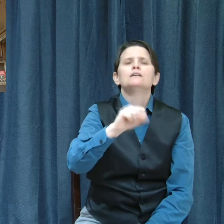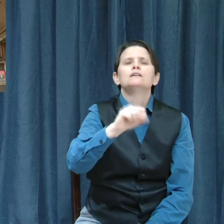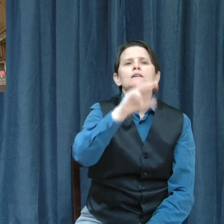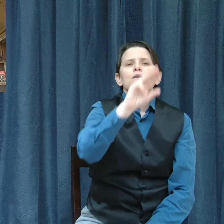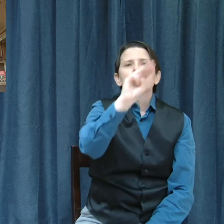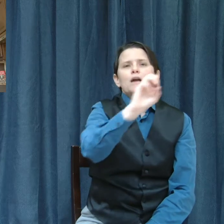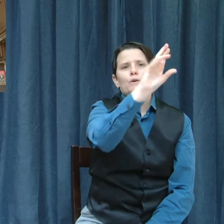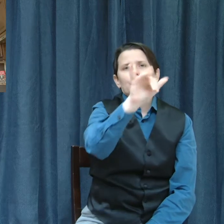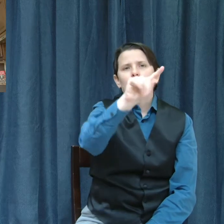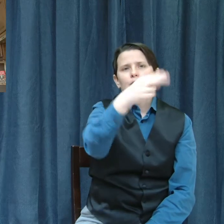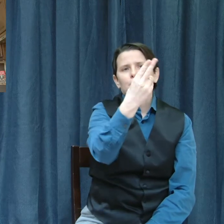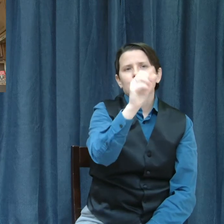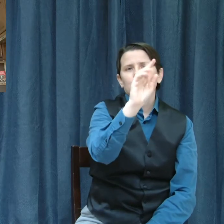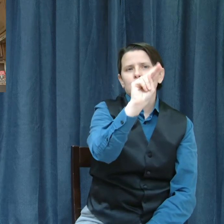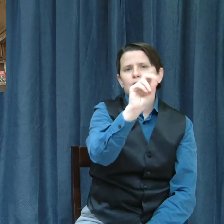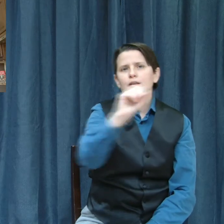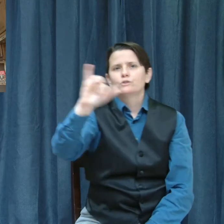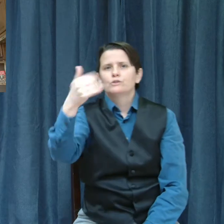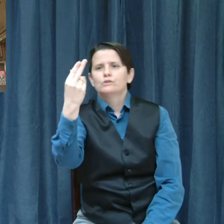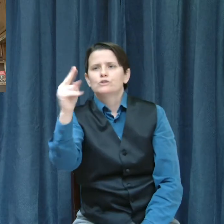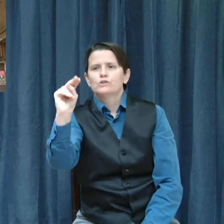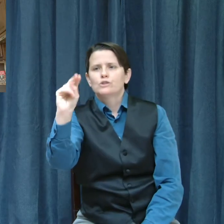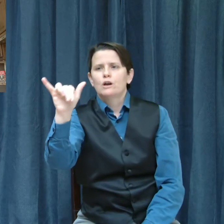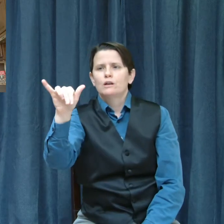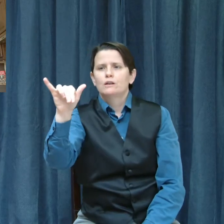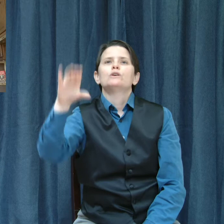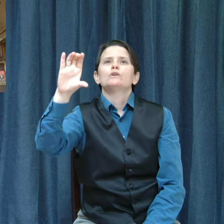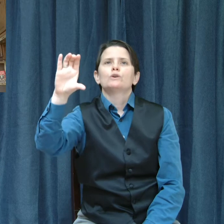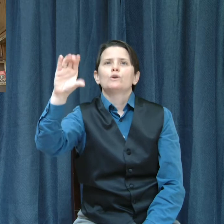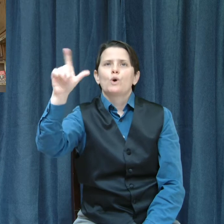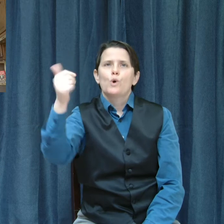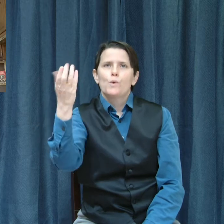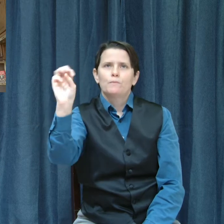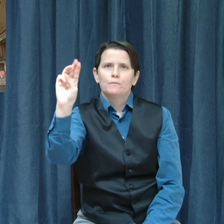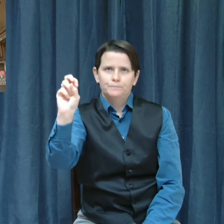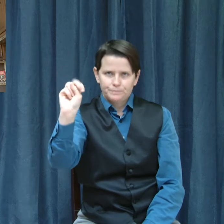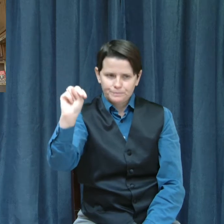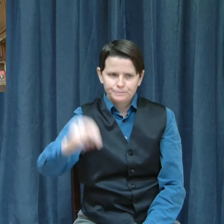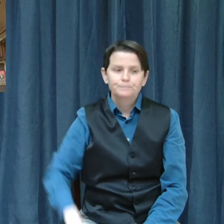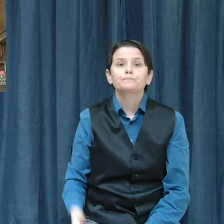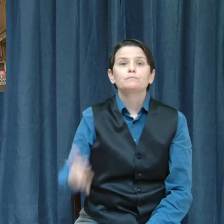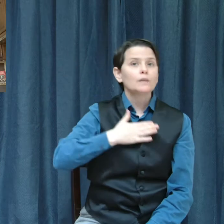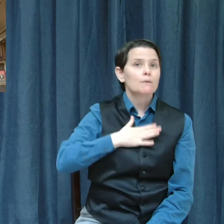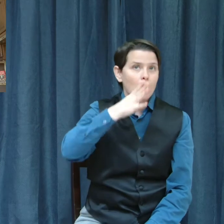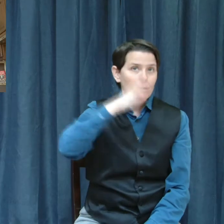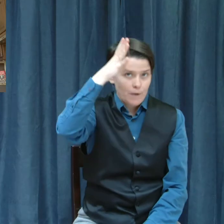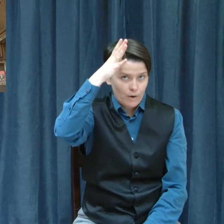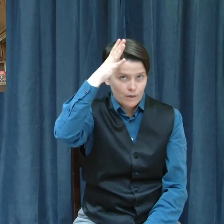As many of you probably have heard, passed away this past December, right before Christmas, within 3 days of each